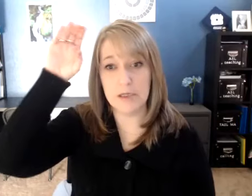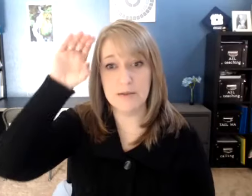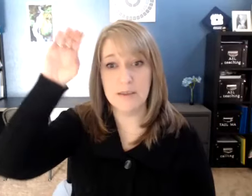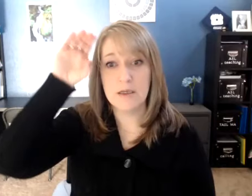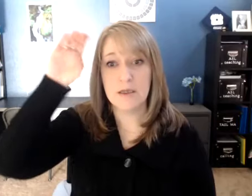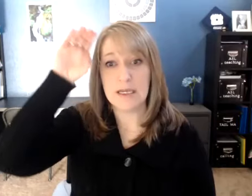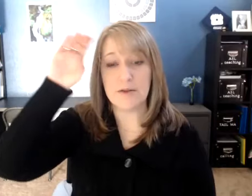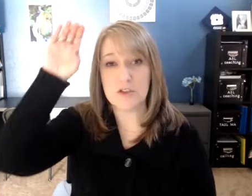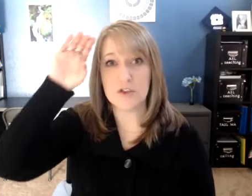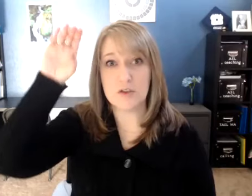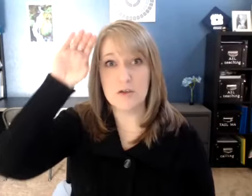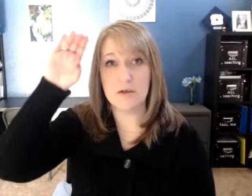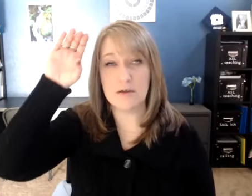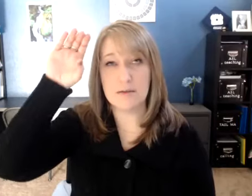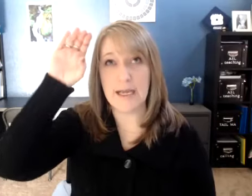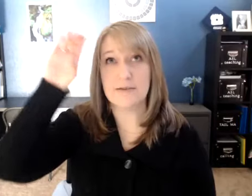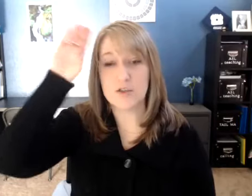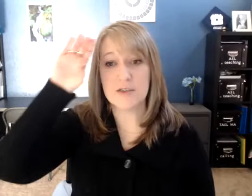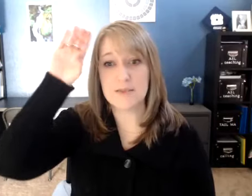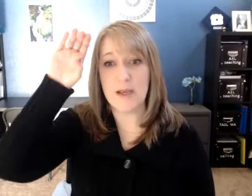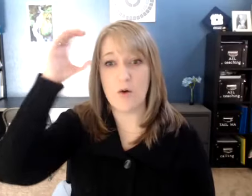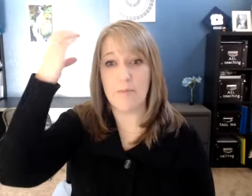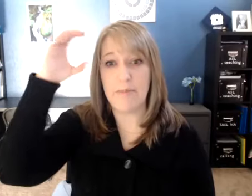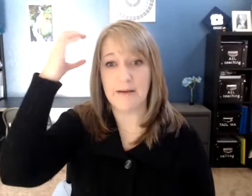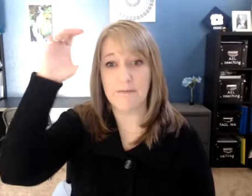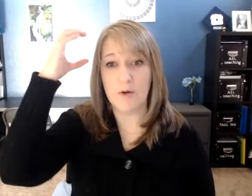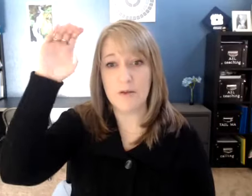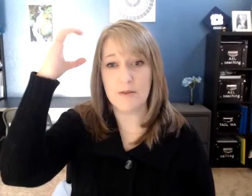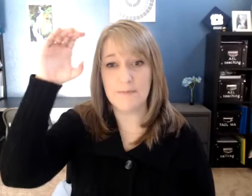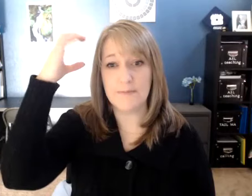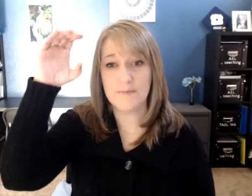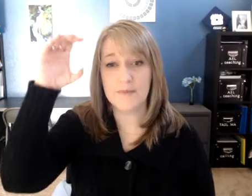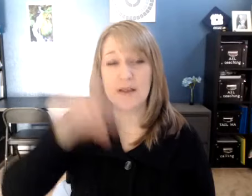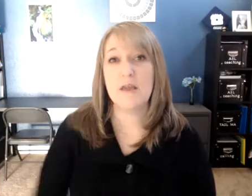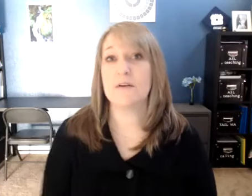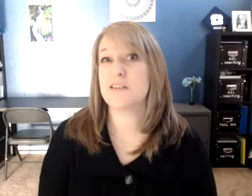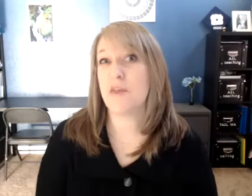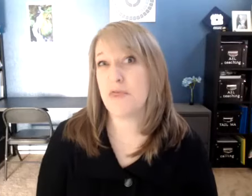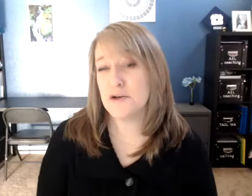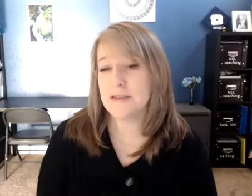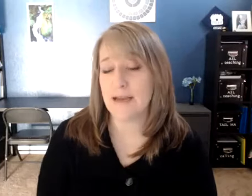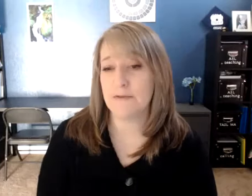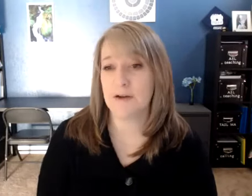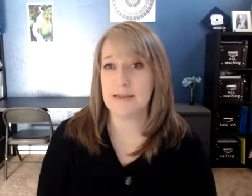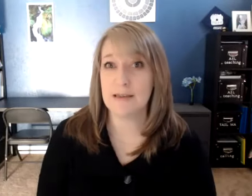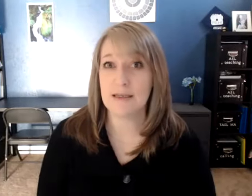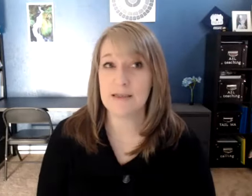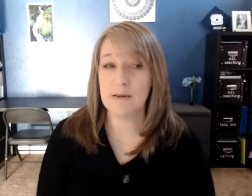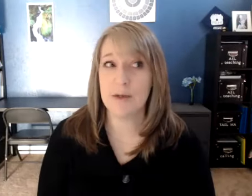gone, either circle or circles this way or back and forth. There is a 3rd sign for cousin that has come about